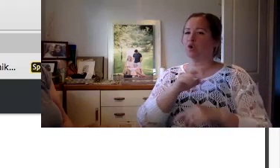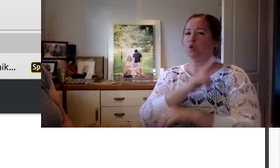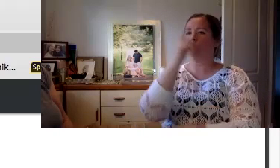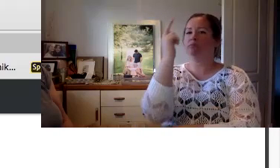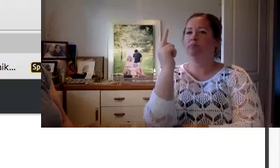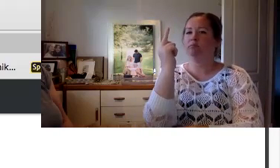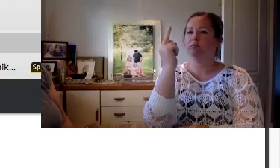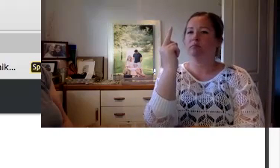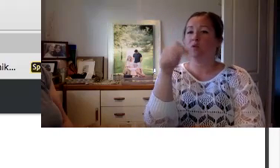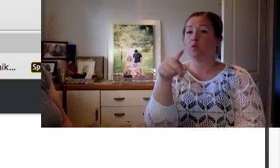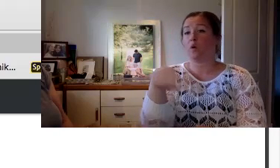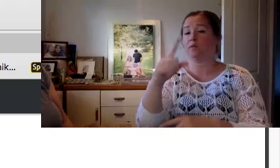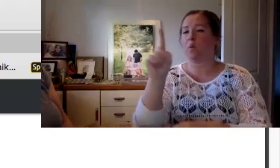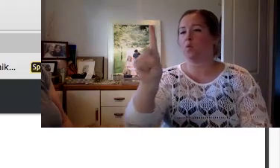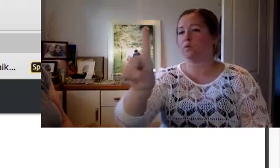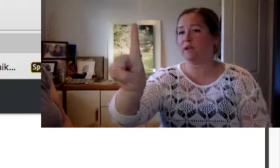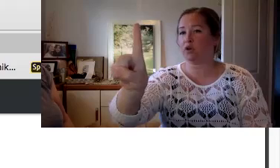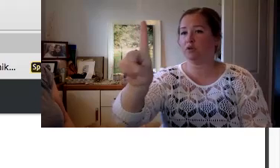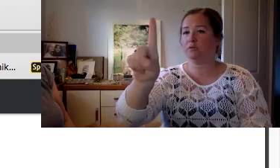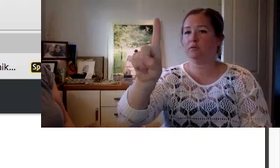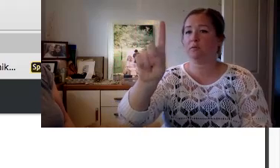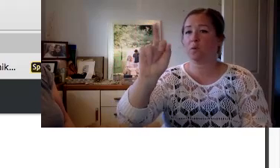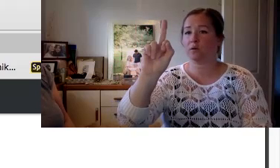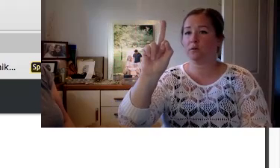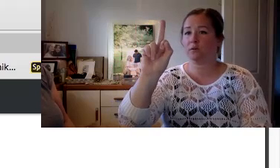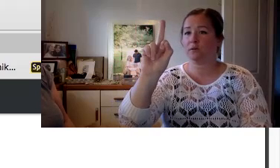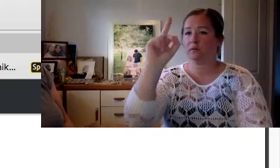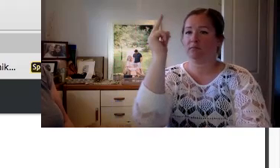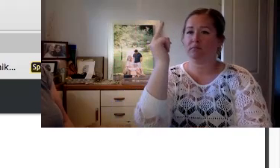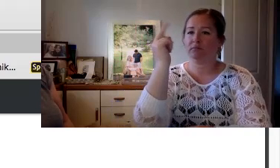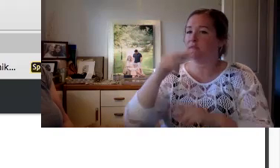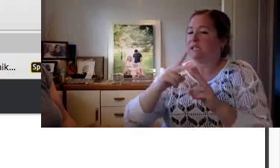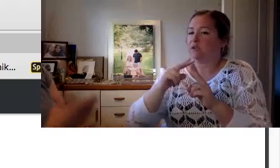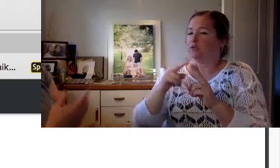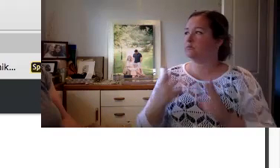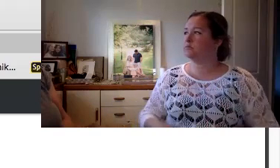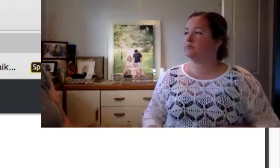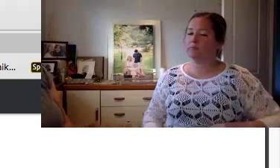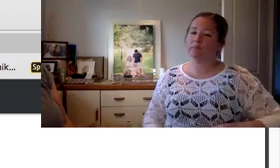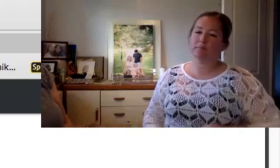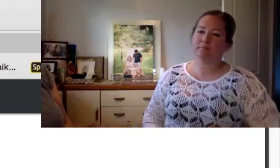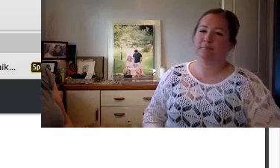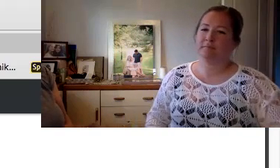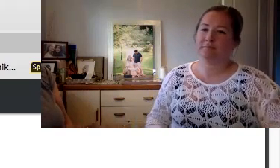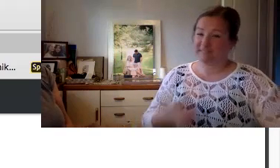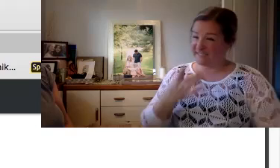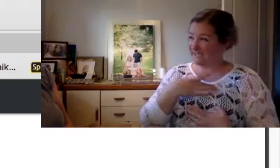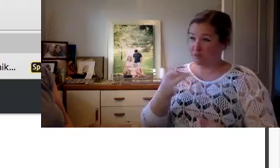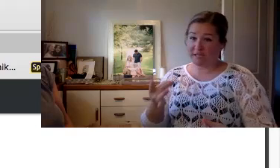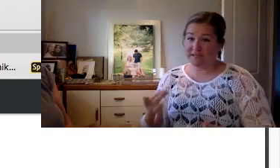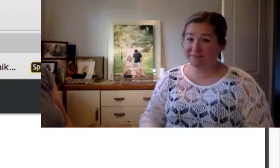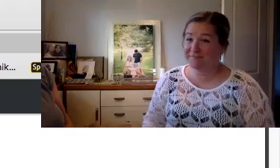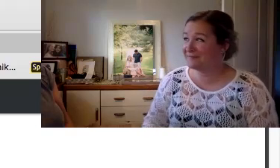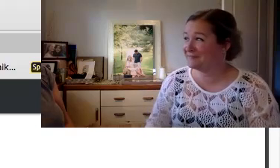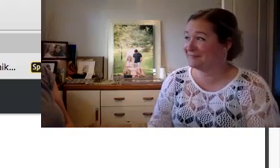that looks insulting, but that's the proper way. Use your finger. It's a middle finger pointing up for Toronto. It's not an insult, just in case you